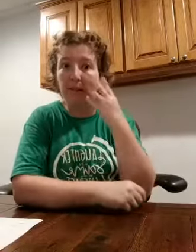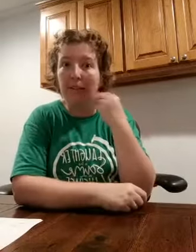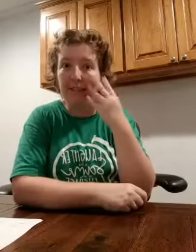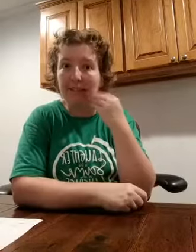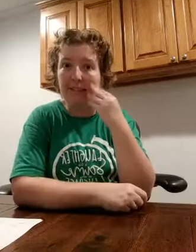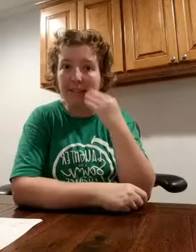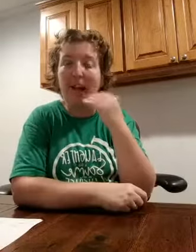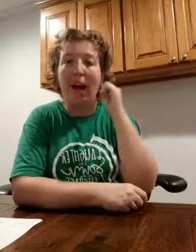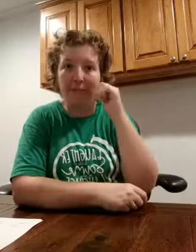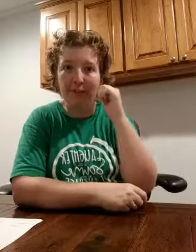experiences every day.